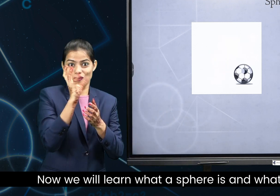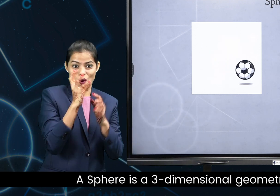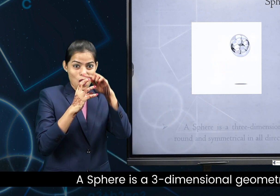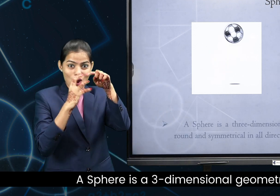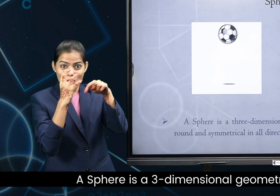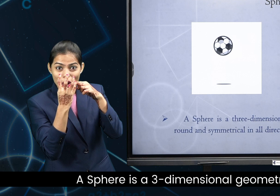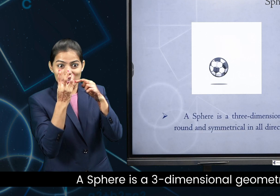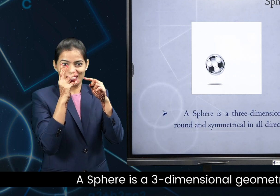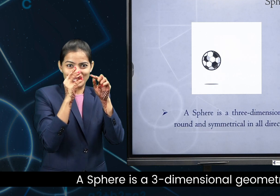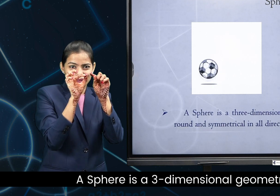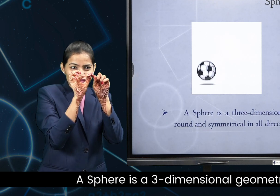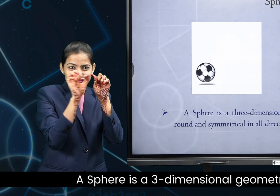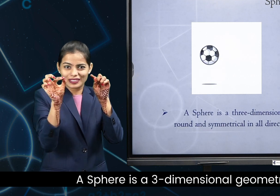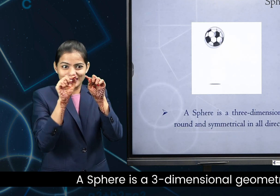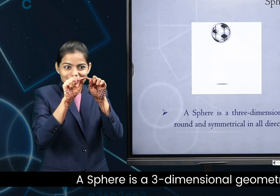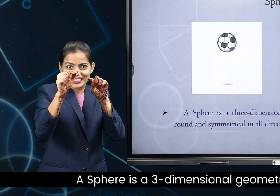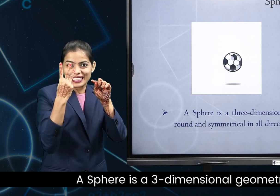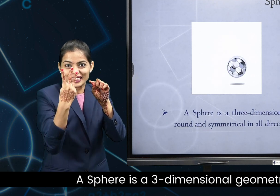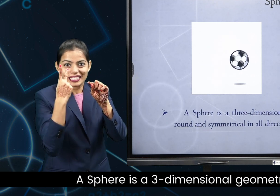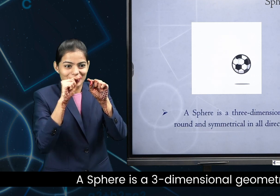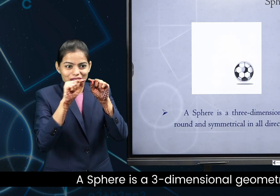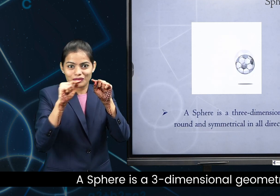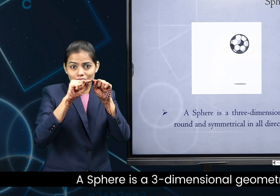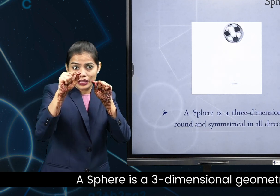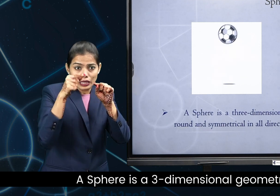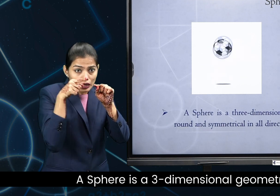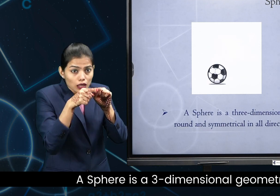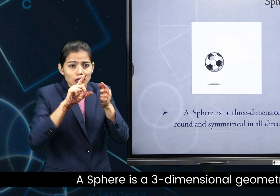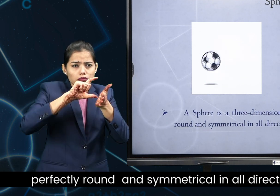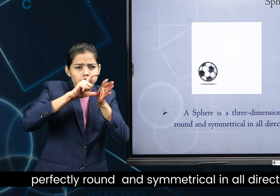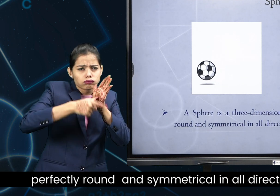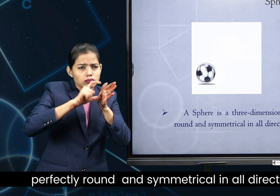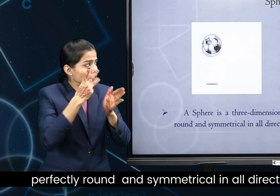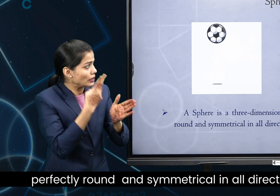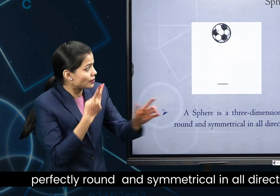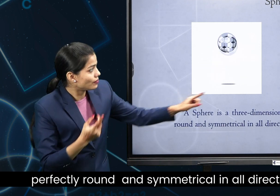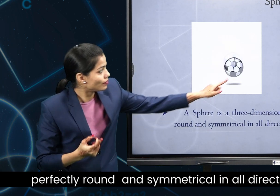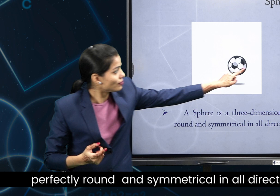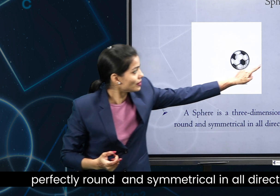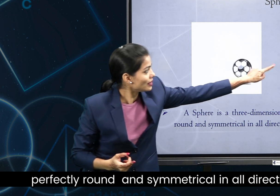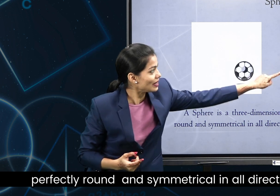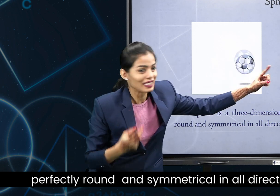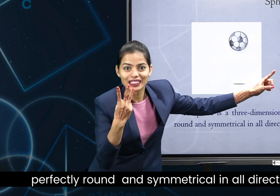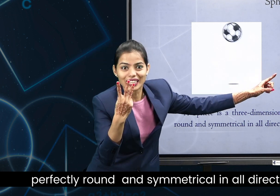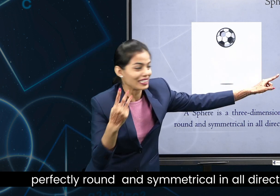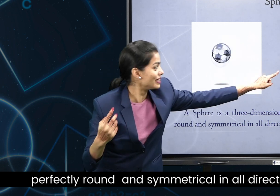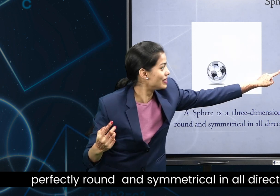A sphere is a three-dimensional geometric shape that is perfectly round and symmetrical in all